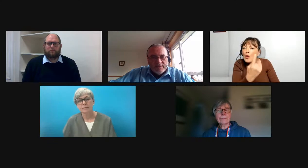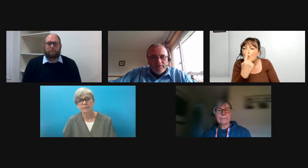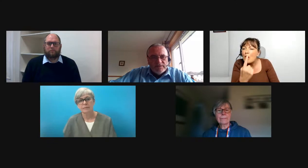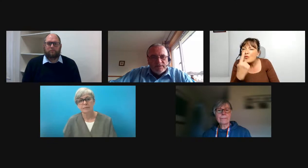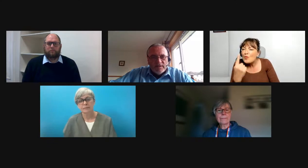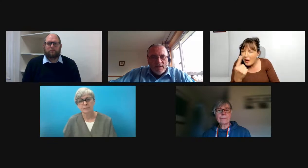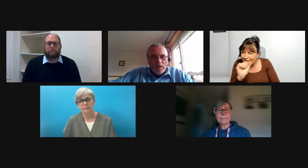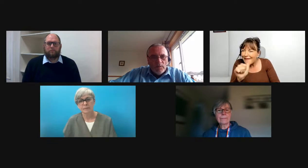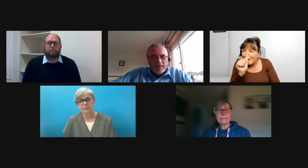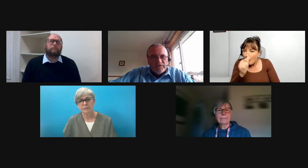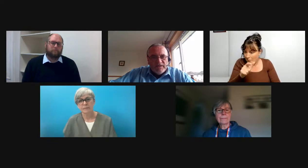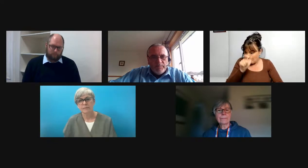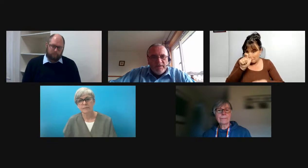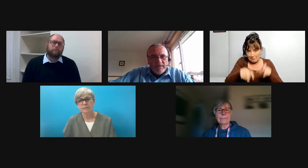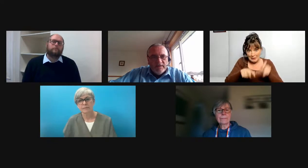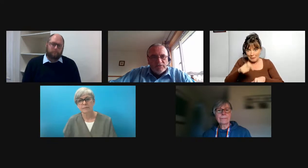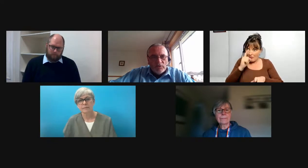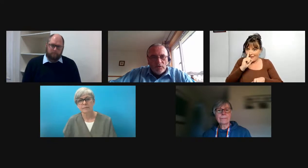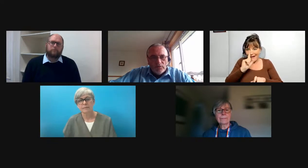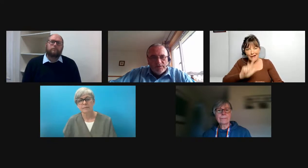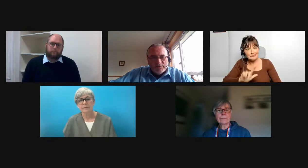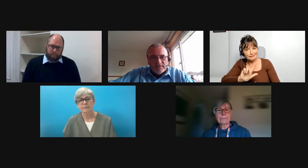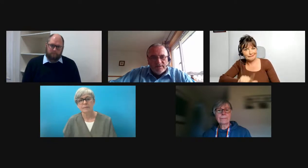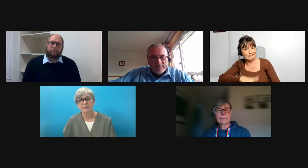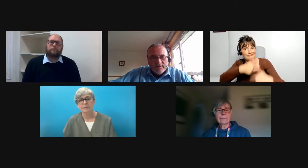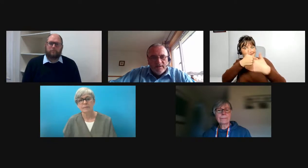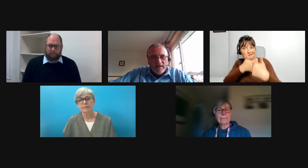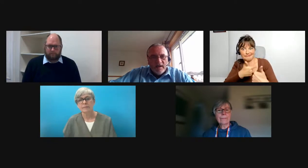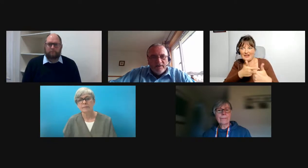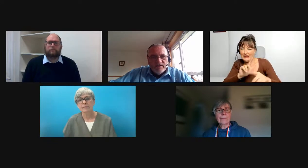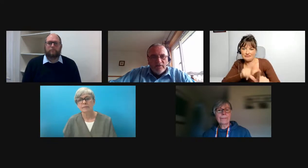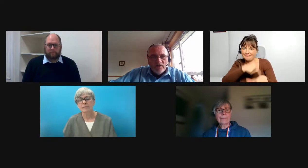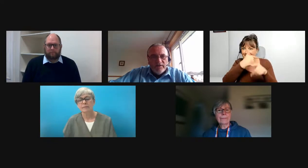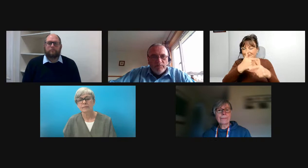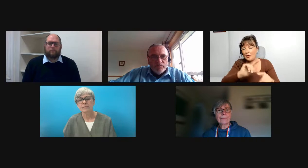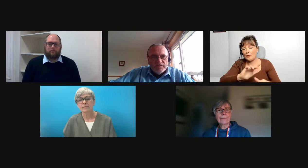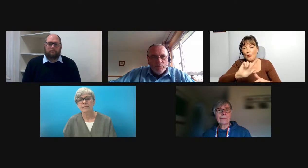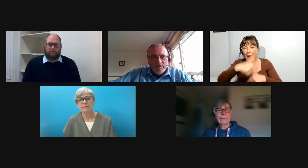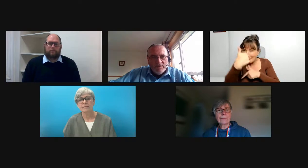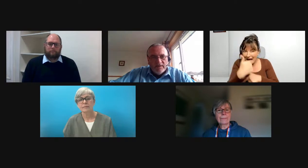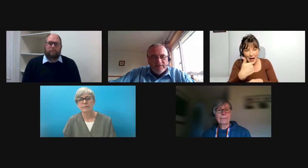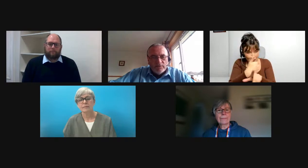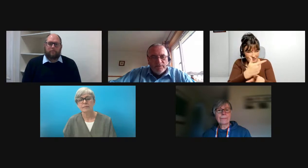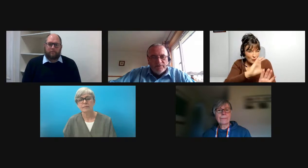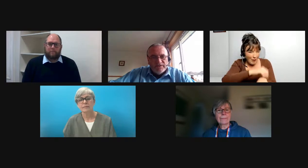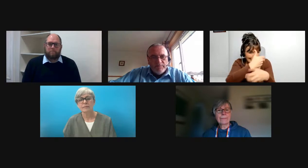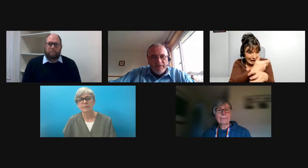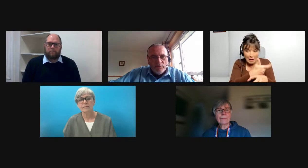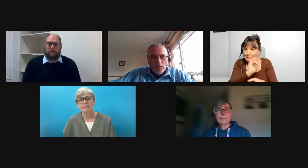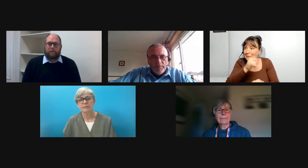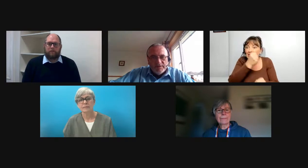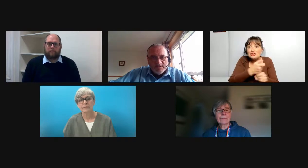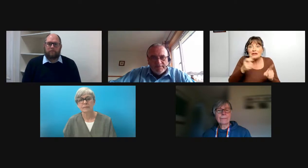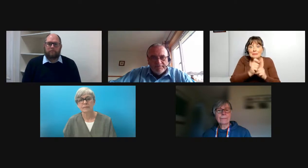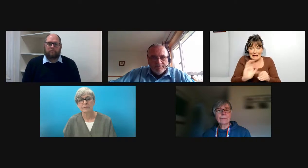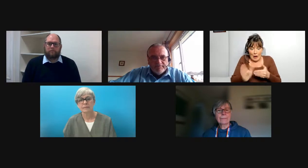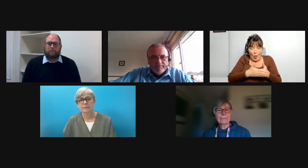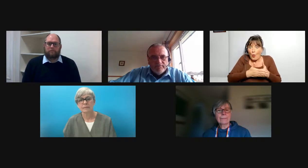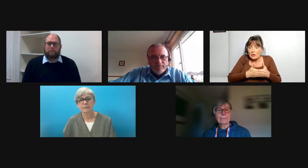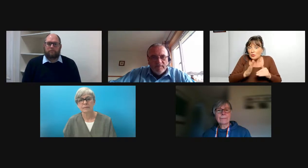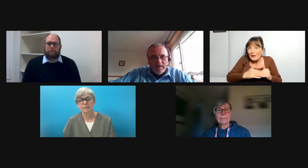that service when their GP is closed and they're unable to wait until their GP